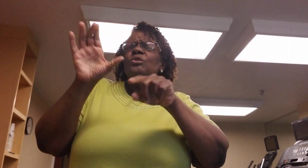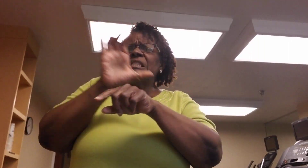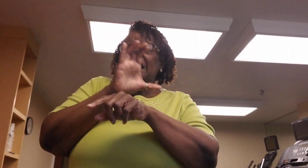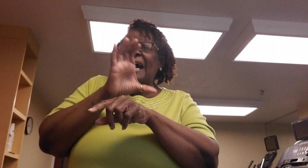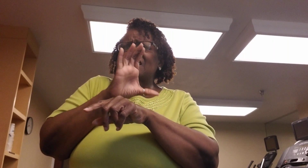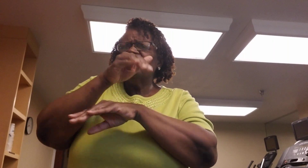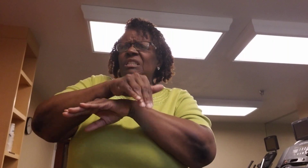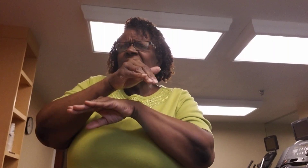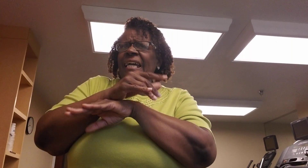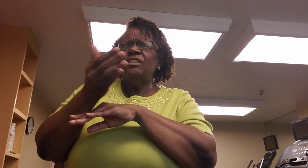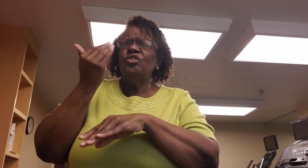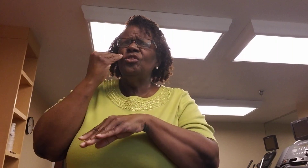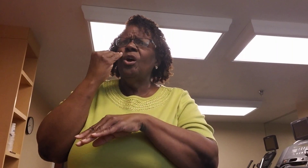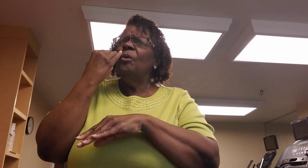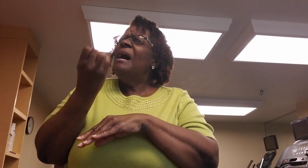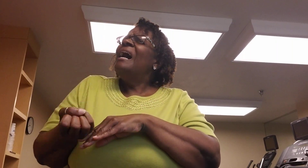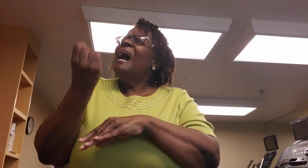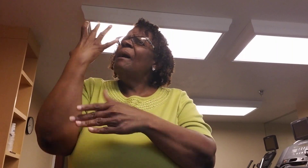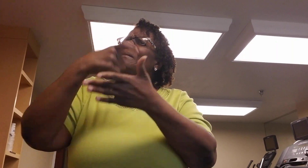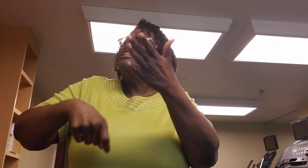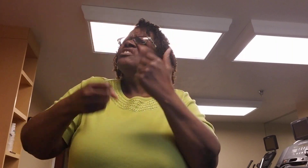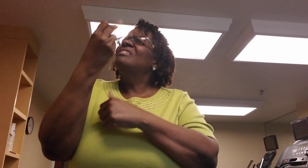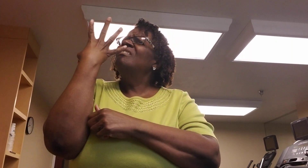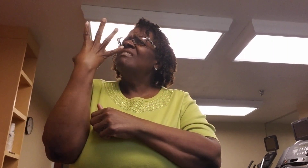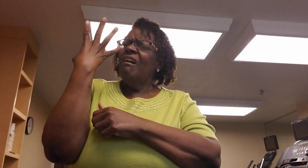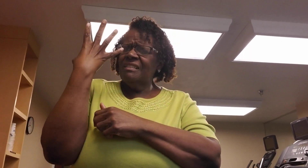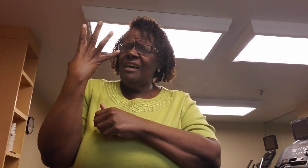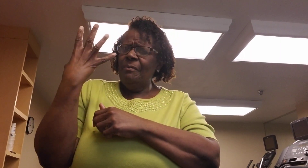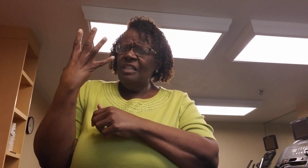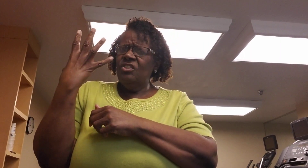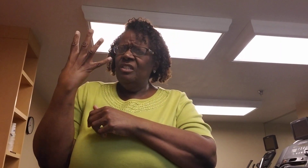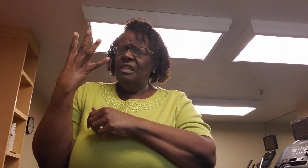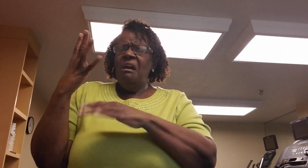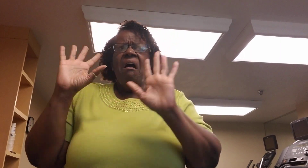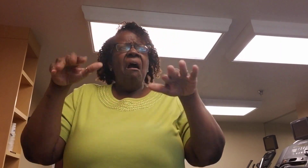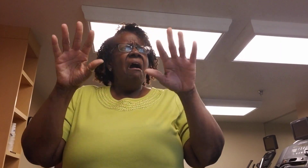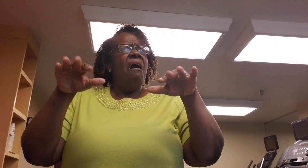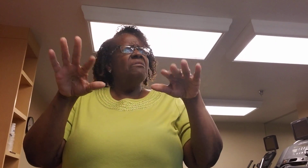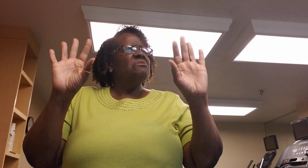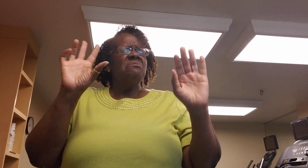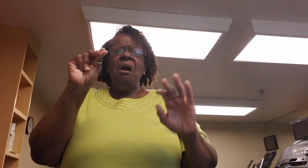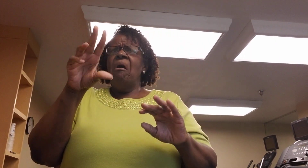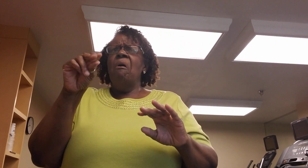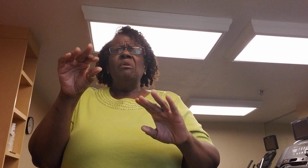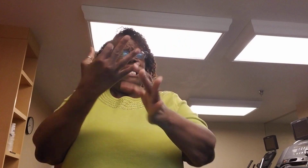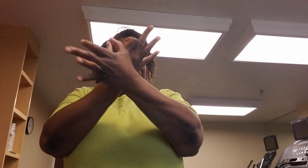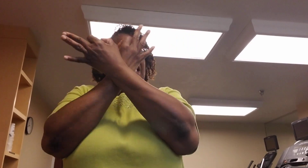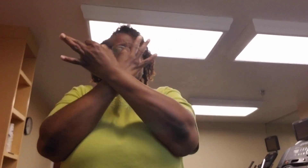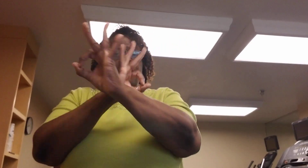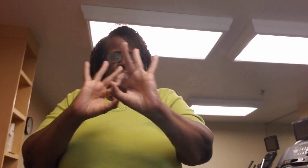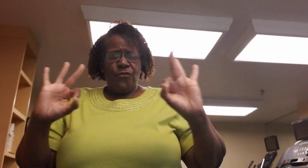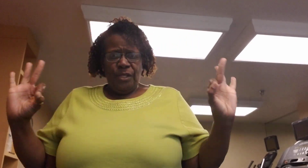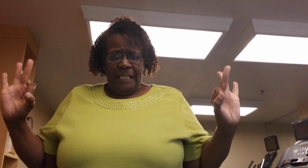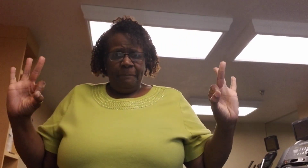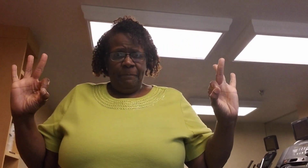the concert tonight. Do you know how much costs? How much? Oh, no, it's free,